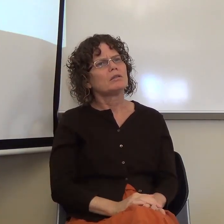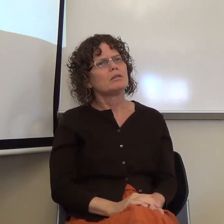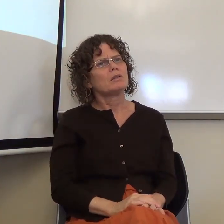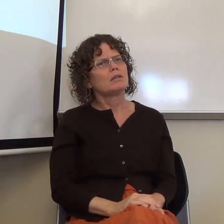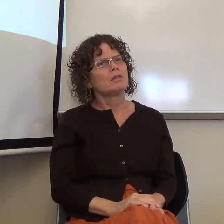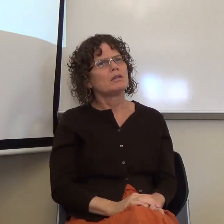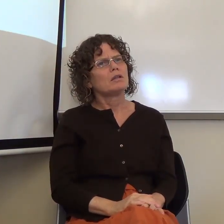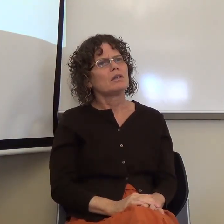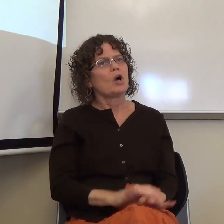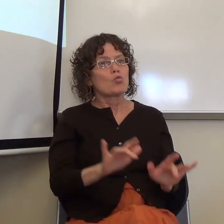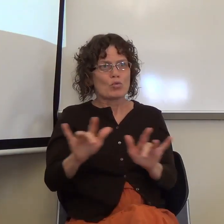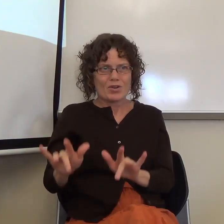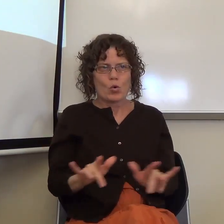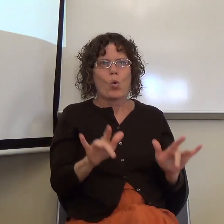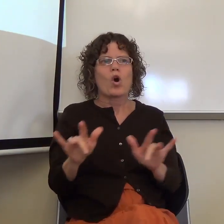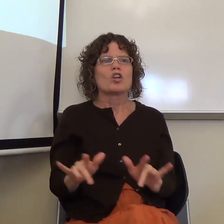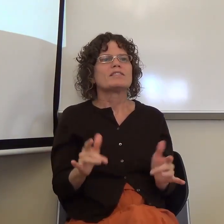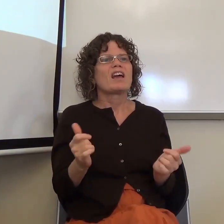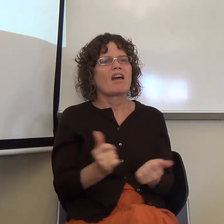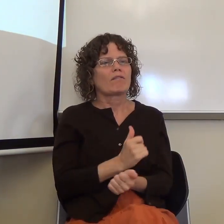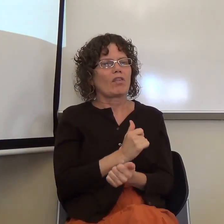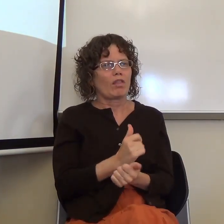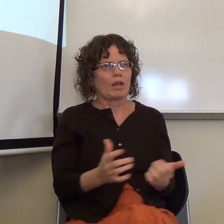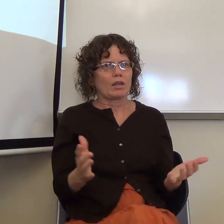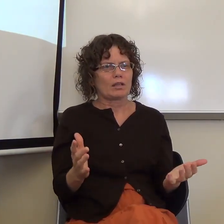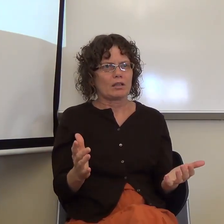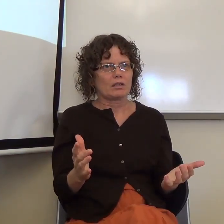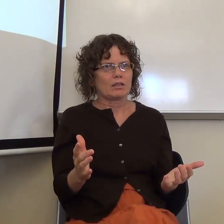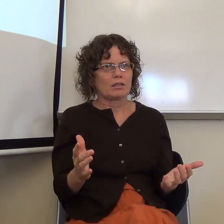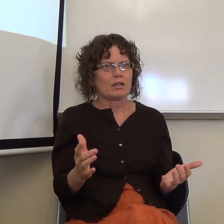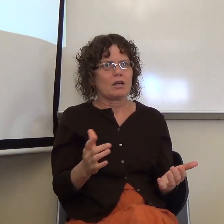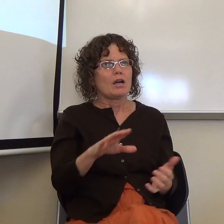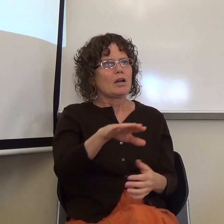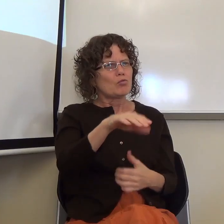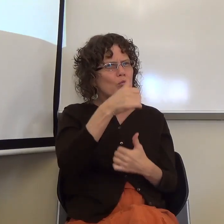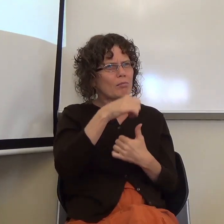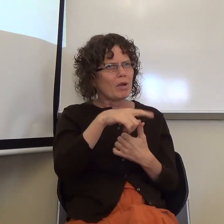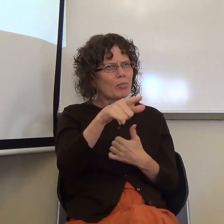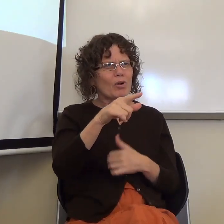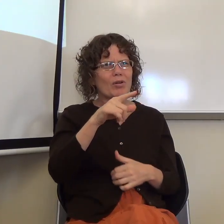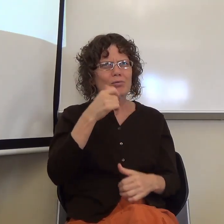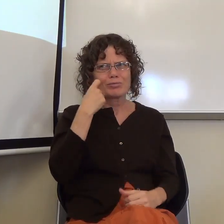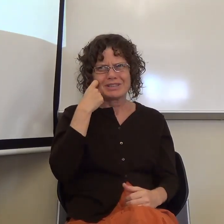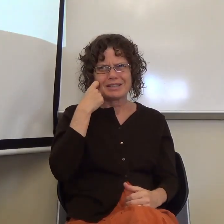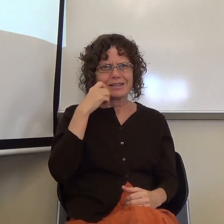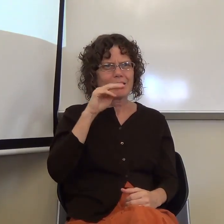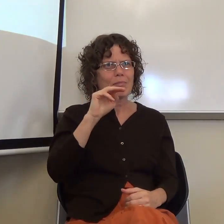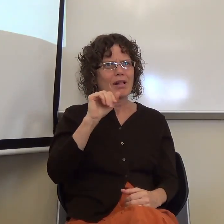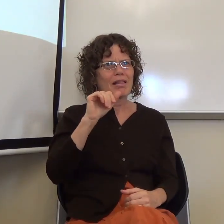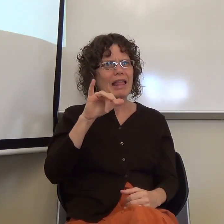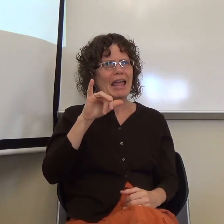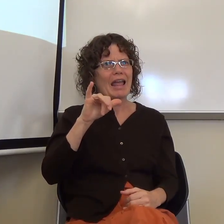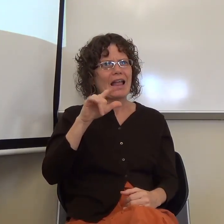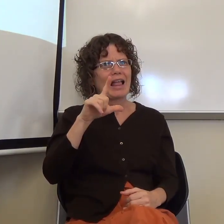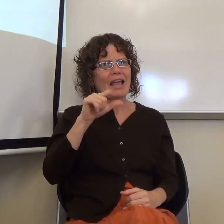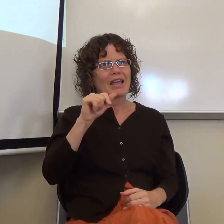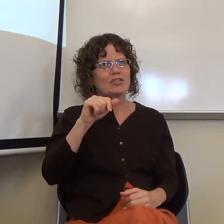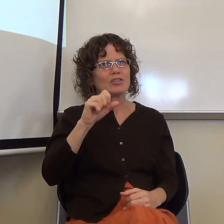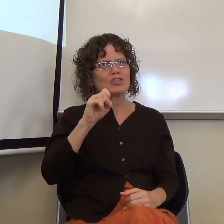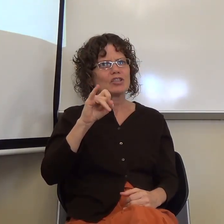Records everything. Yeah, record, it's something, remember when this plane, the Malaysian plane disappeared? Remember this big thing with